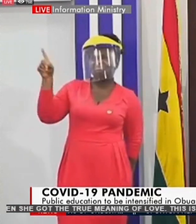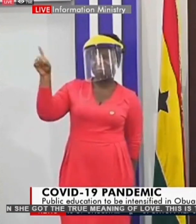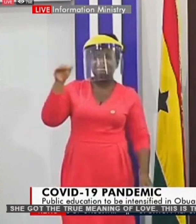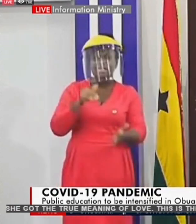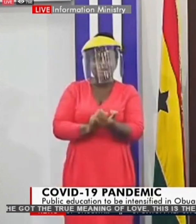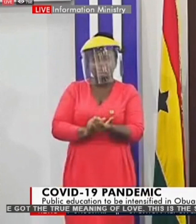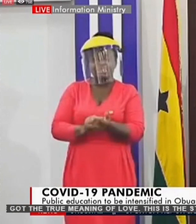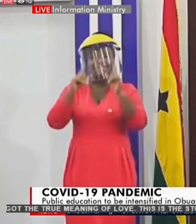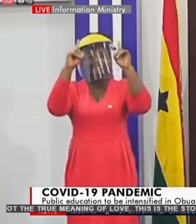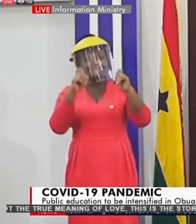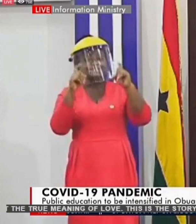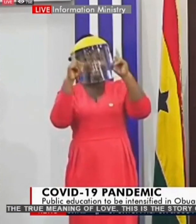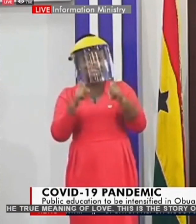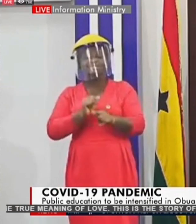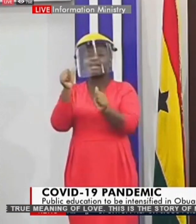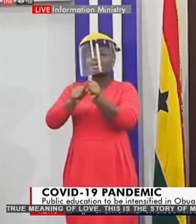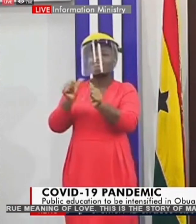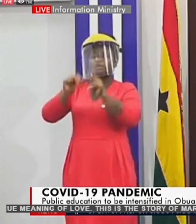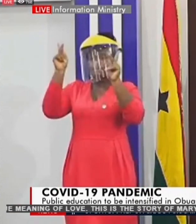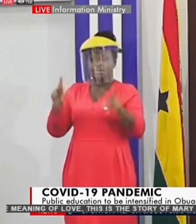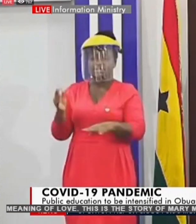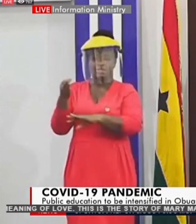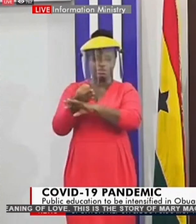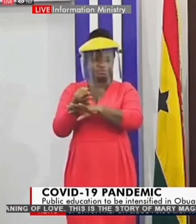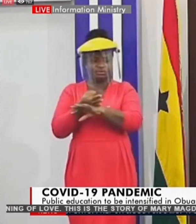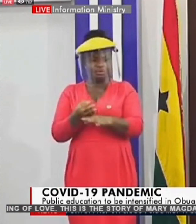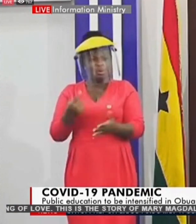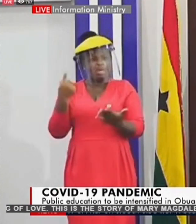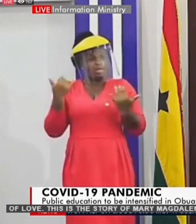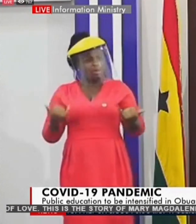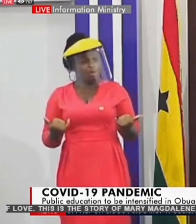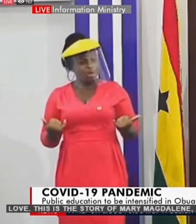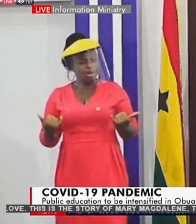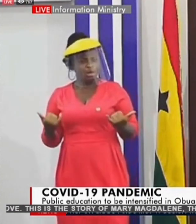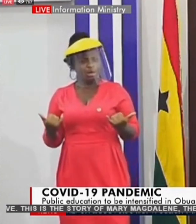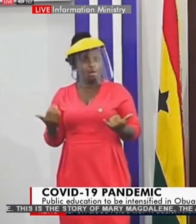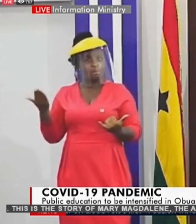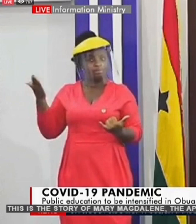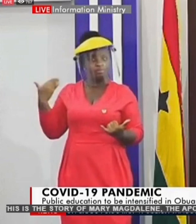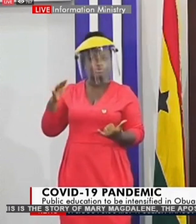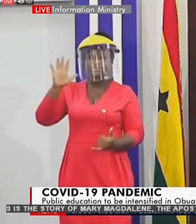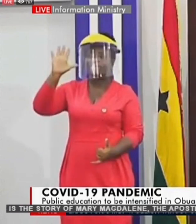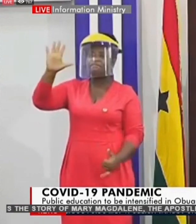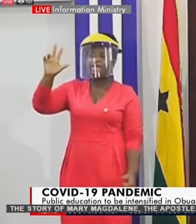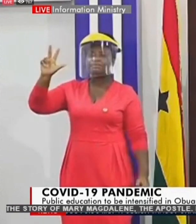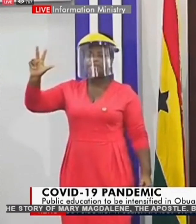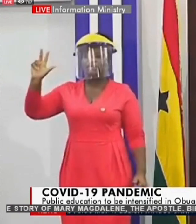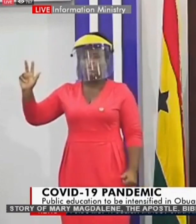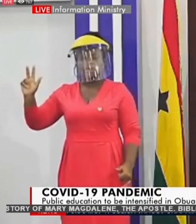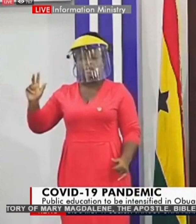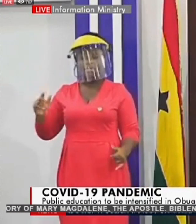They tested everybody in the factory. So what came out was that initially it was 533, but finally it